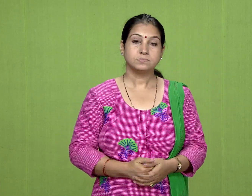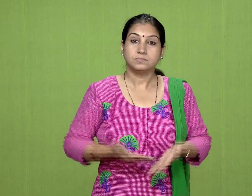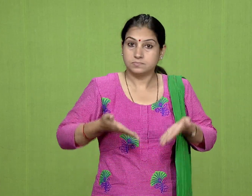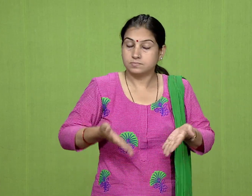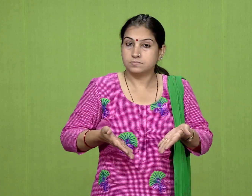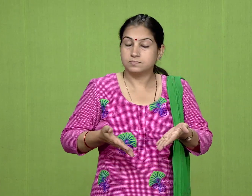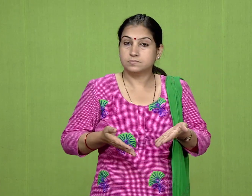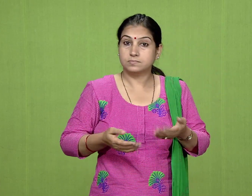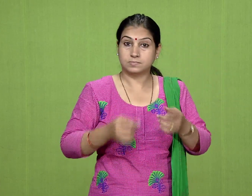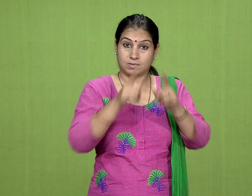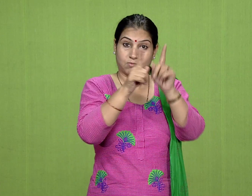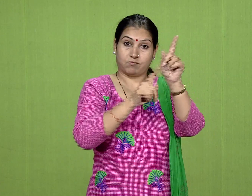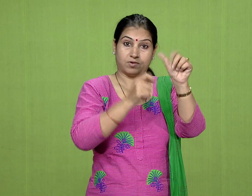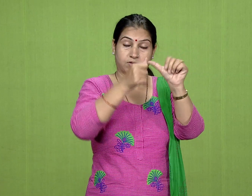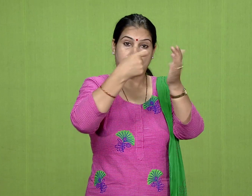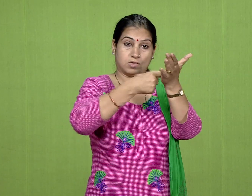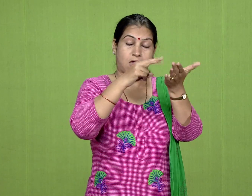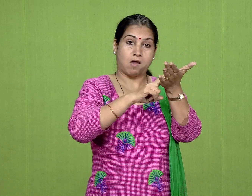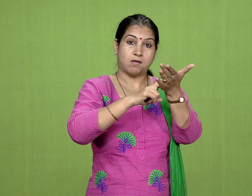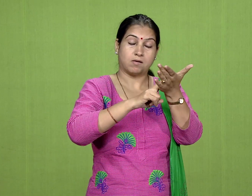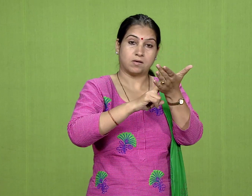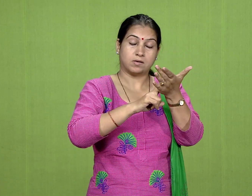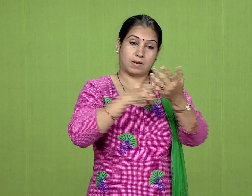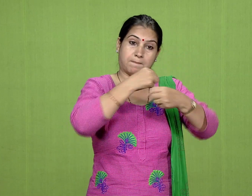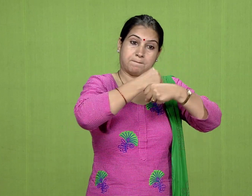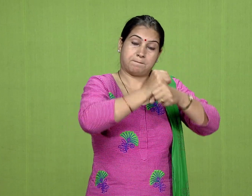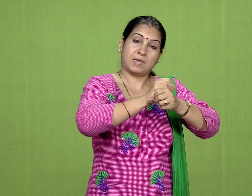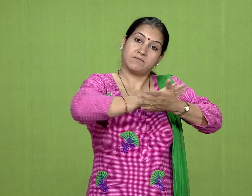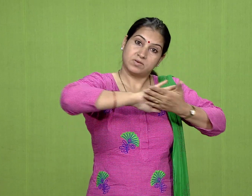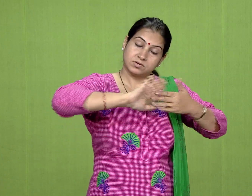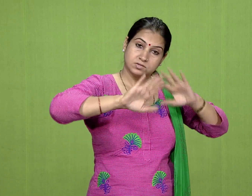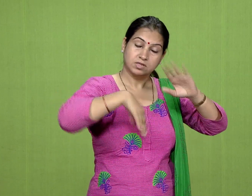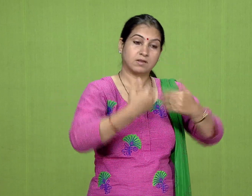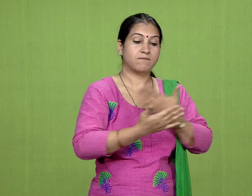Now, after the yarn's fabric is being made using